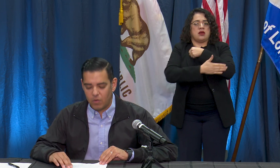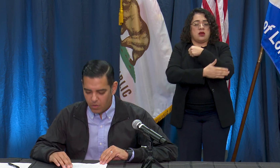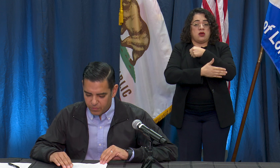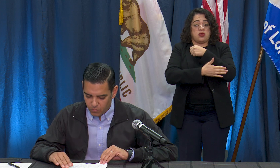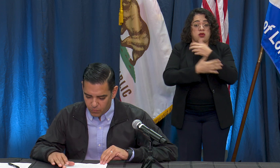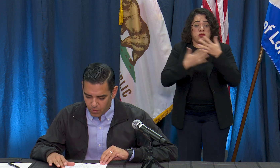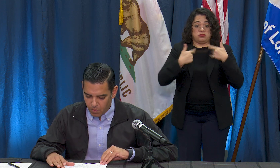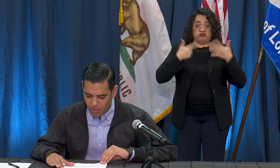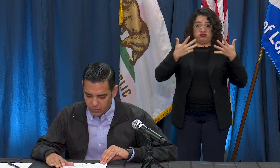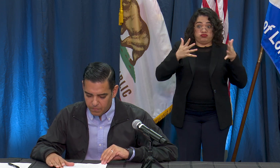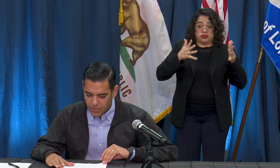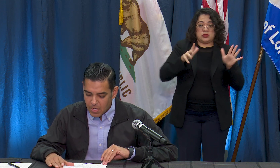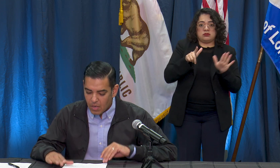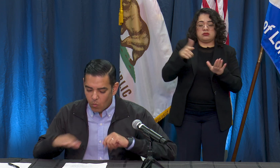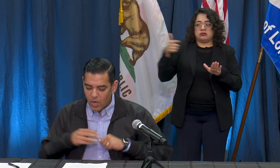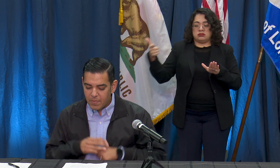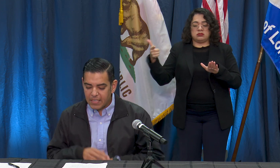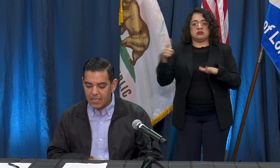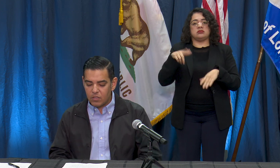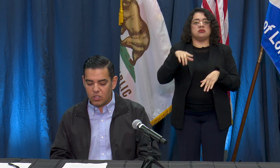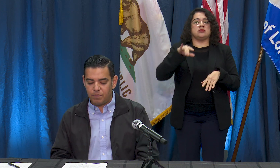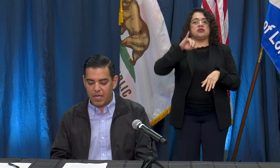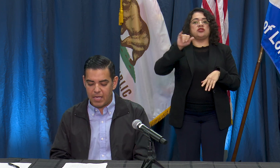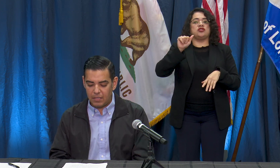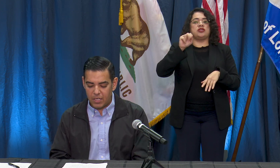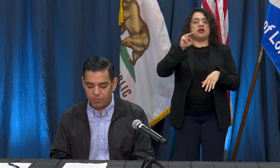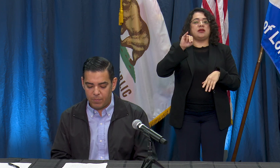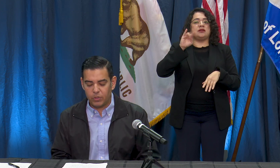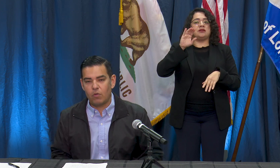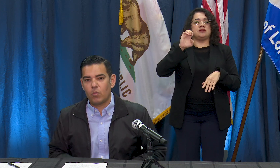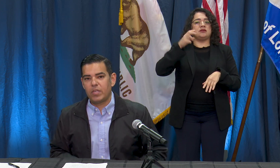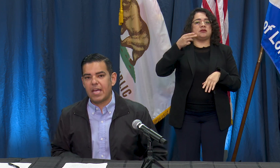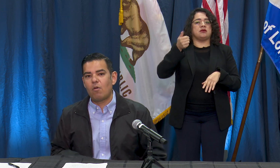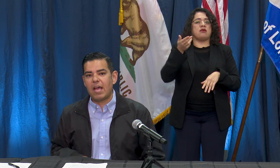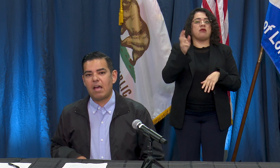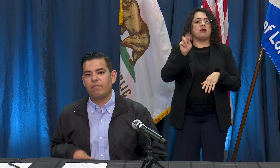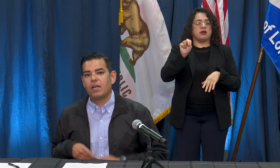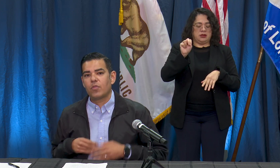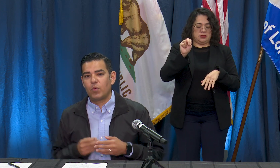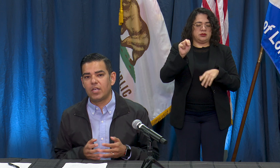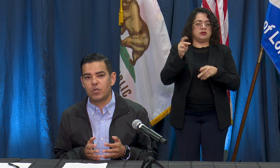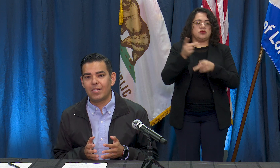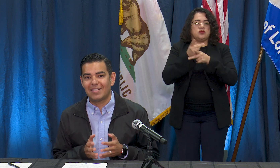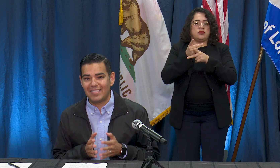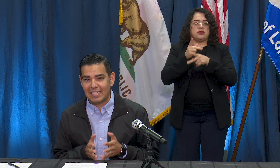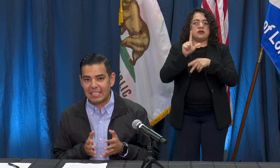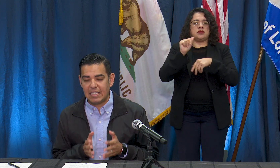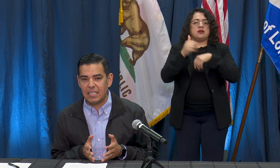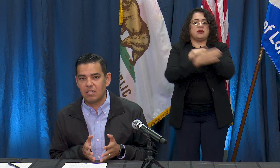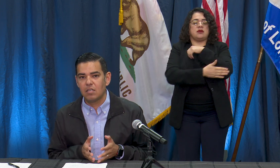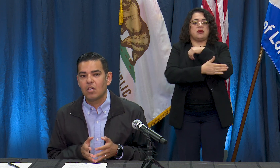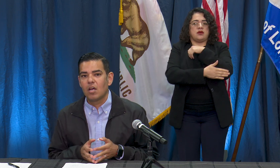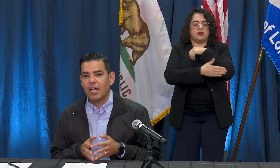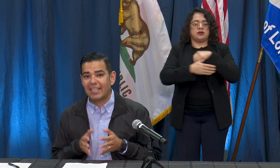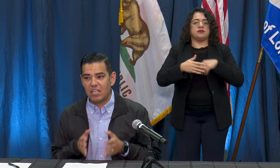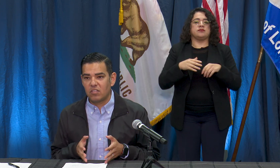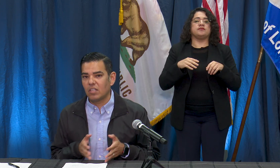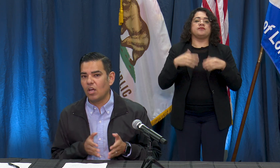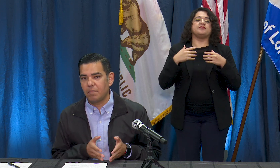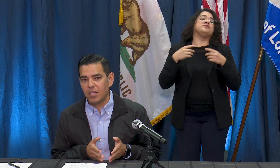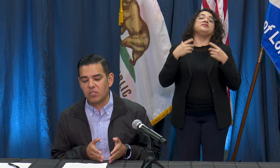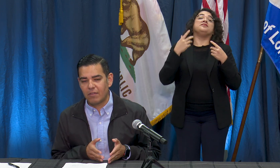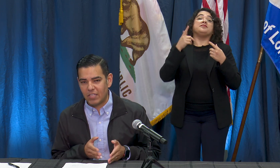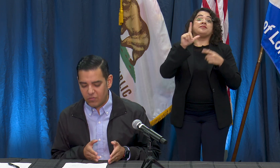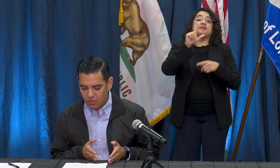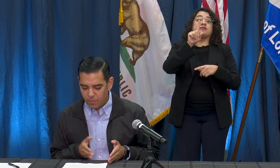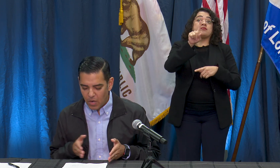Hahn for remarks. I want to begin just by letting people know that we now have 316 cases in